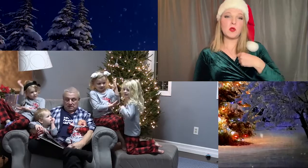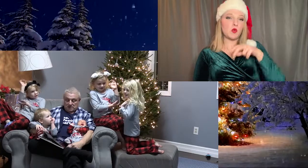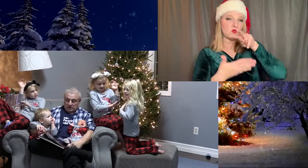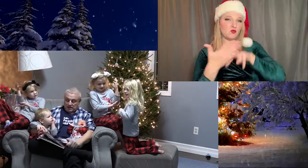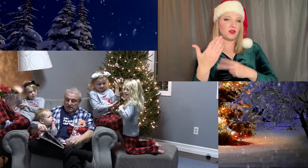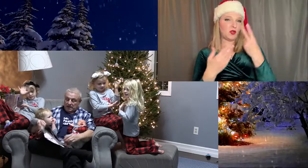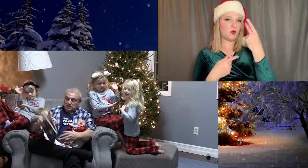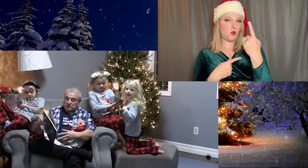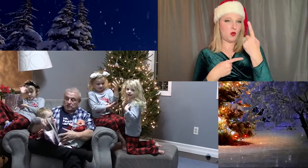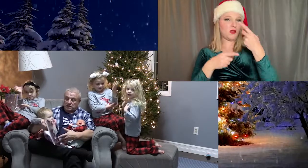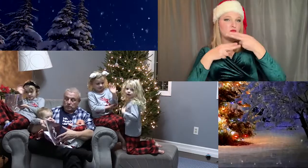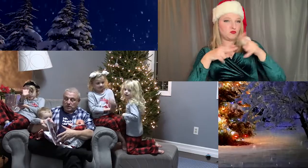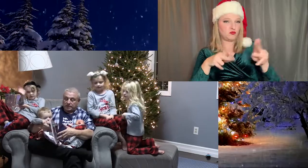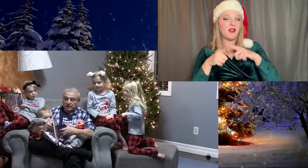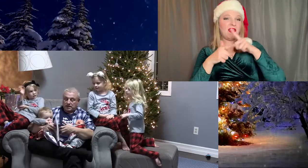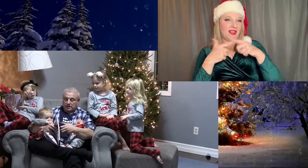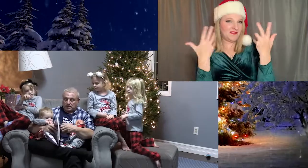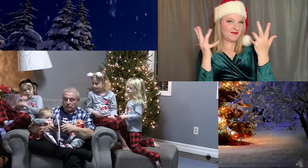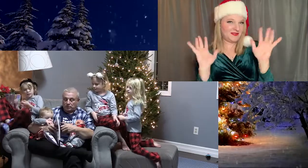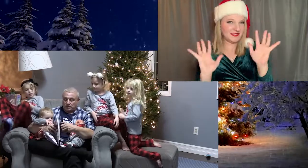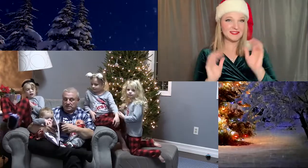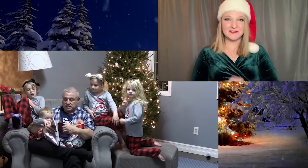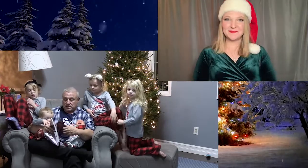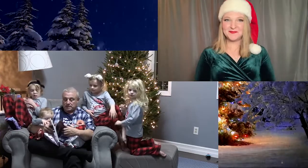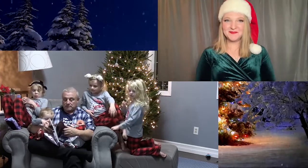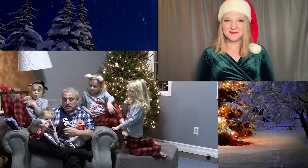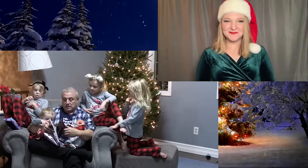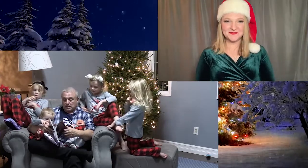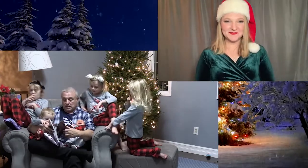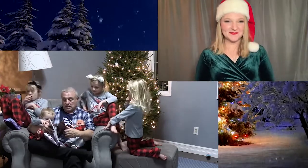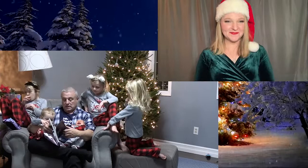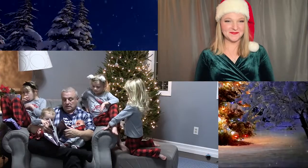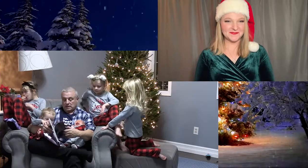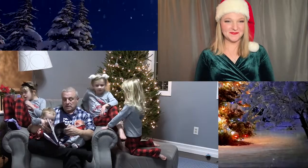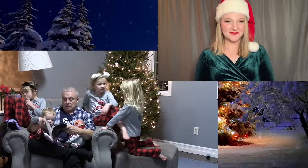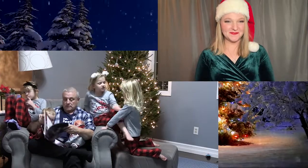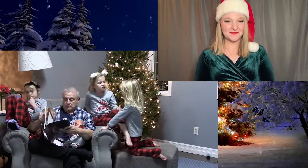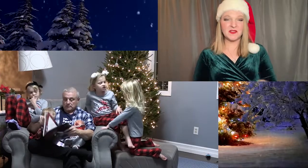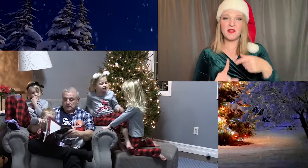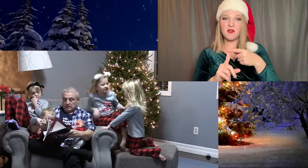Merry Christmas. All right, and I'm just going to read one thing, and then we will be done.